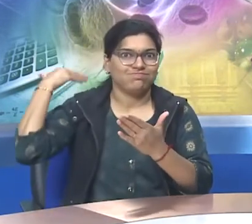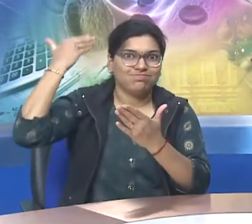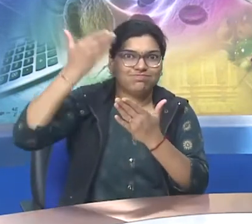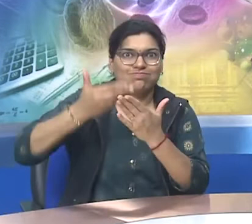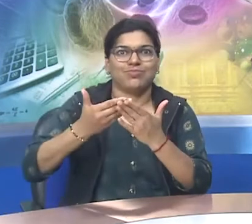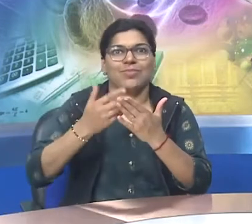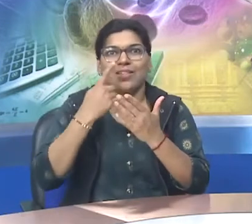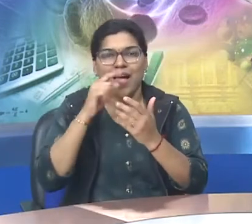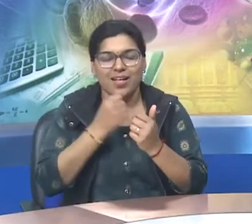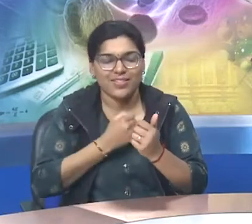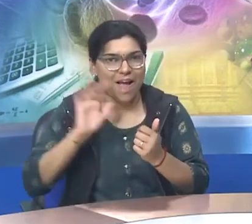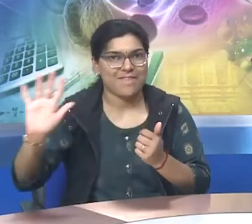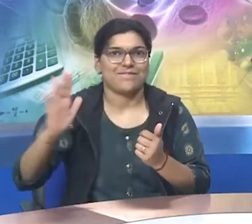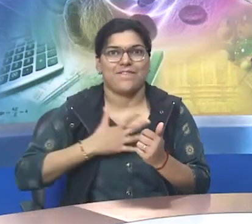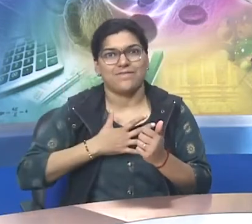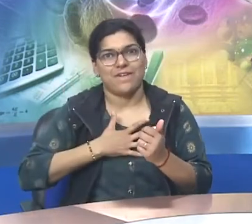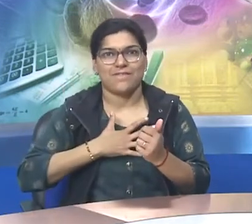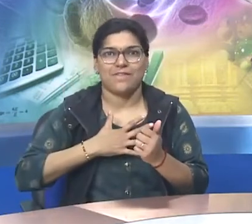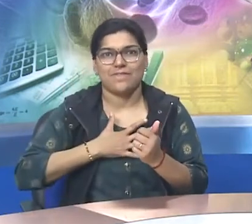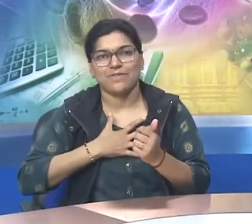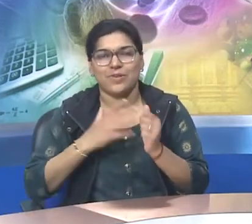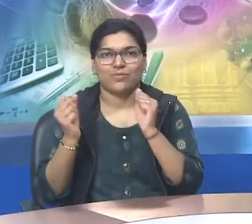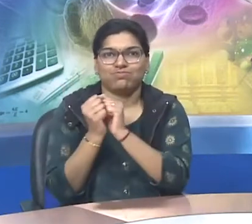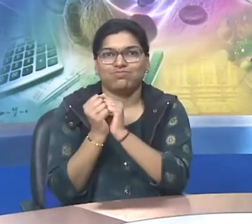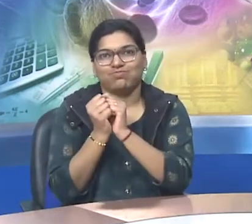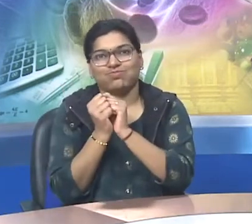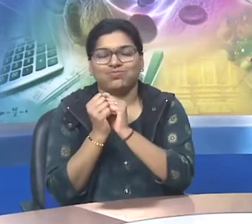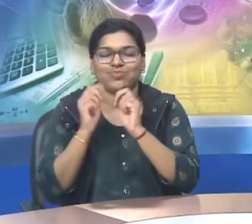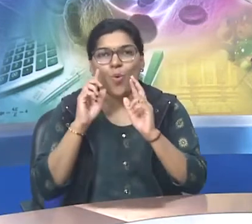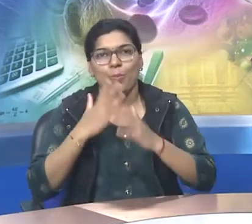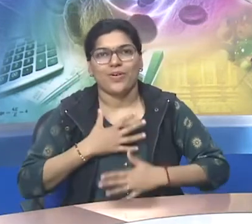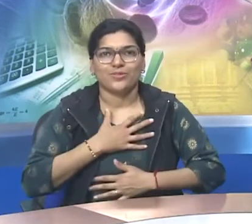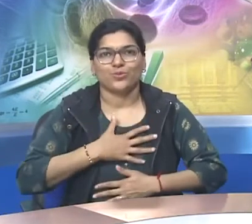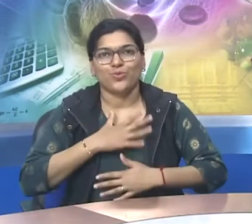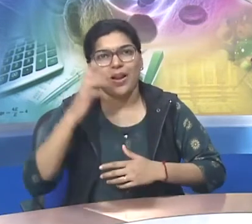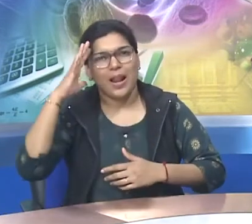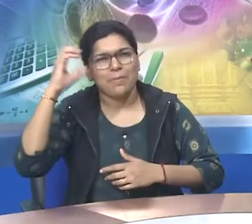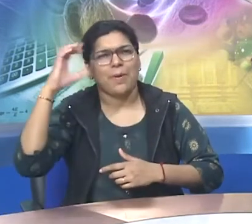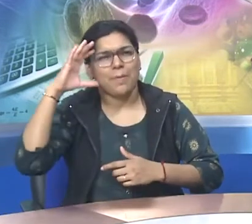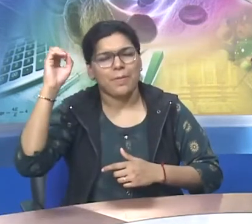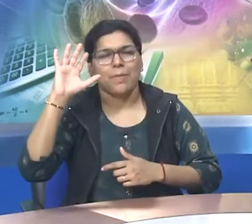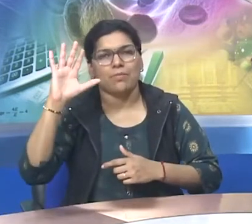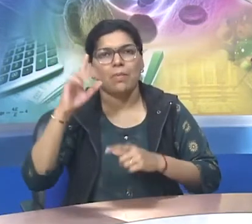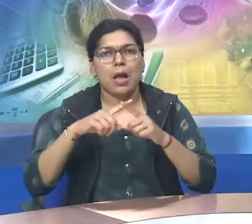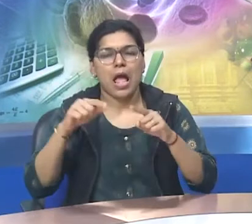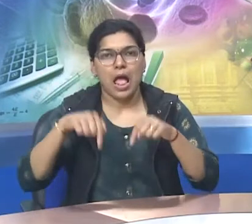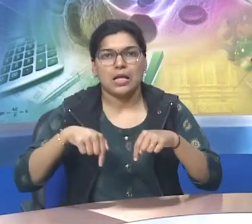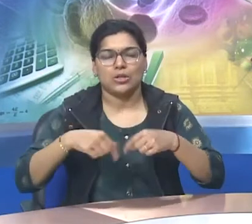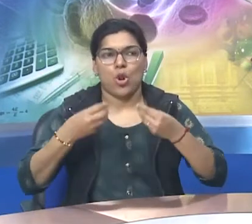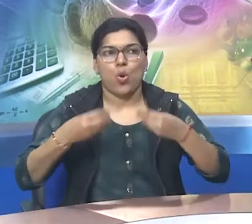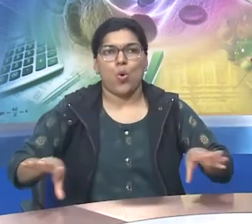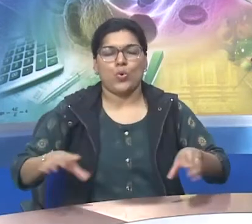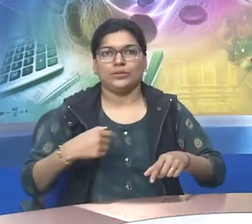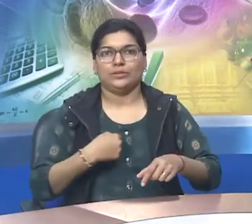lost her hope, and thus now she wishes at least to